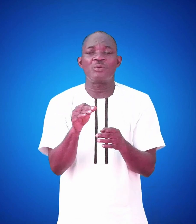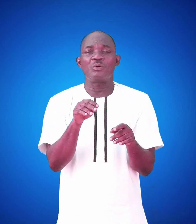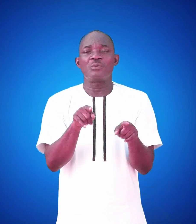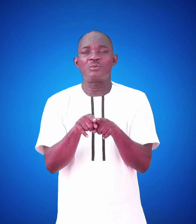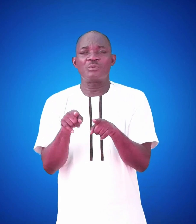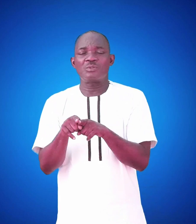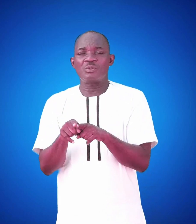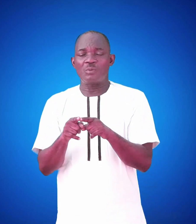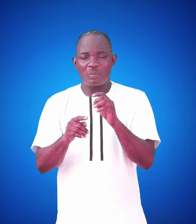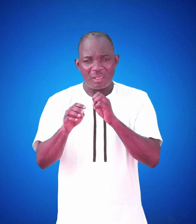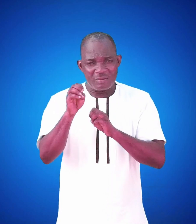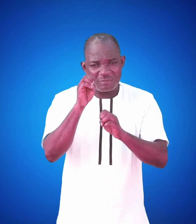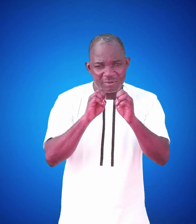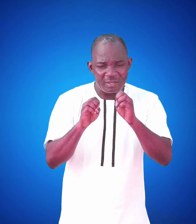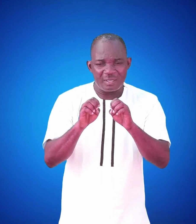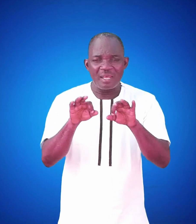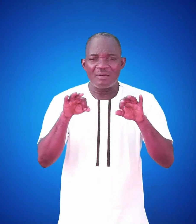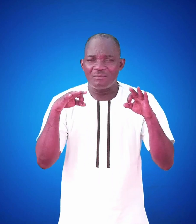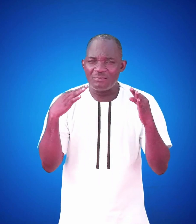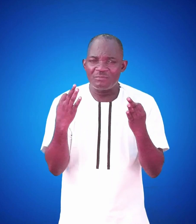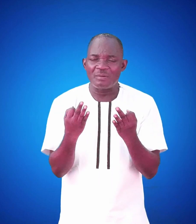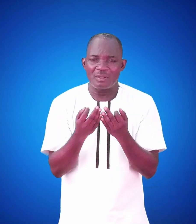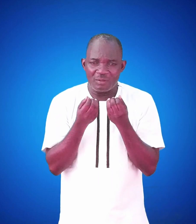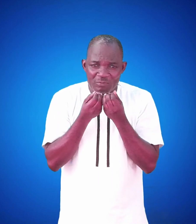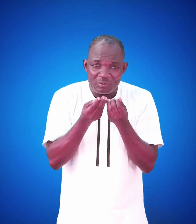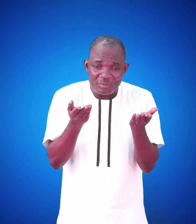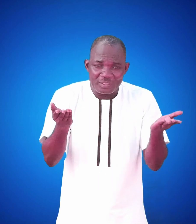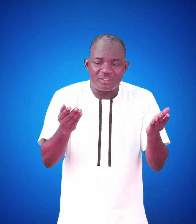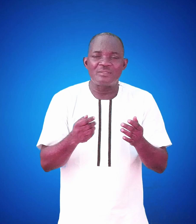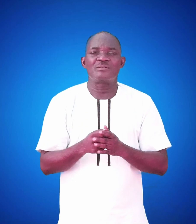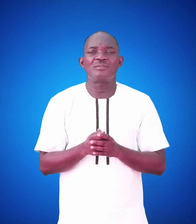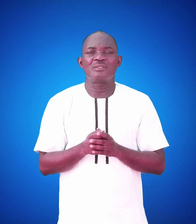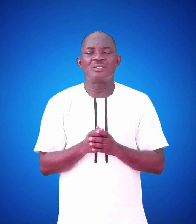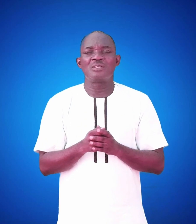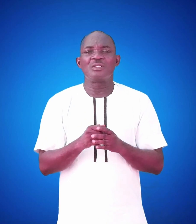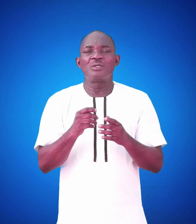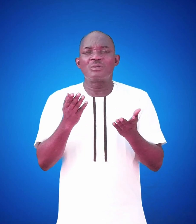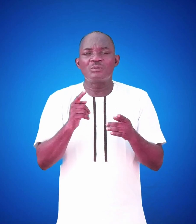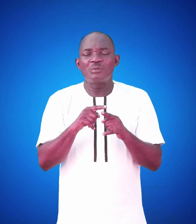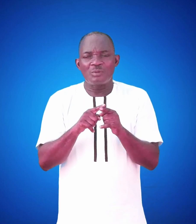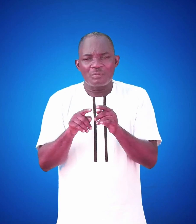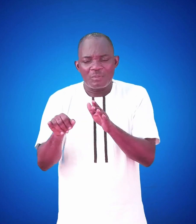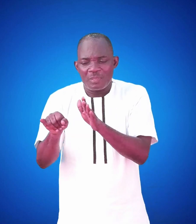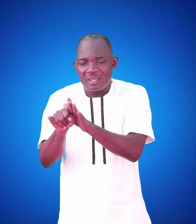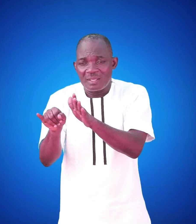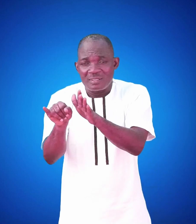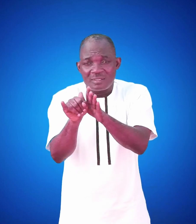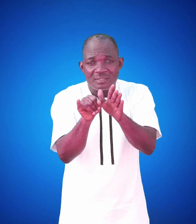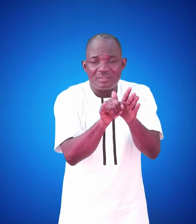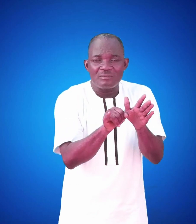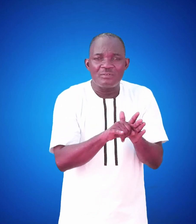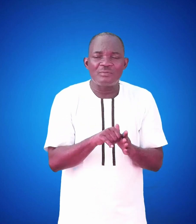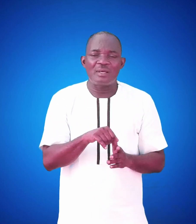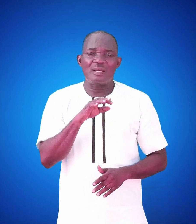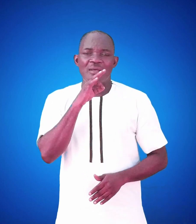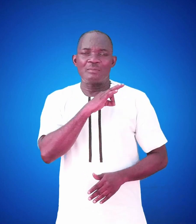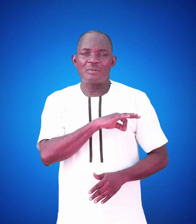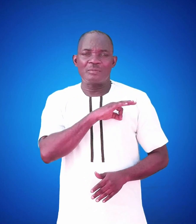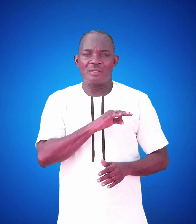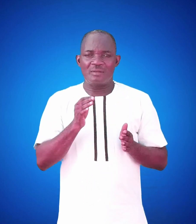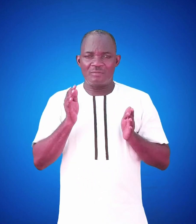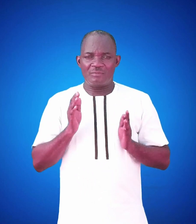and evaluate household information to identify